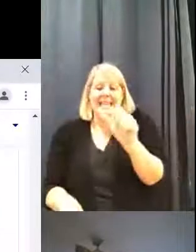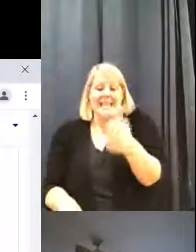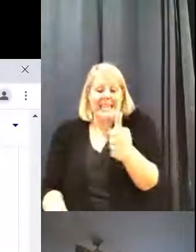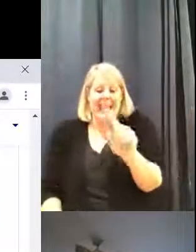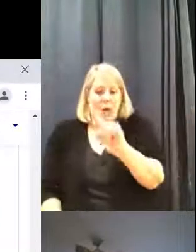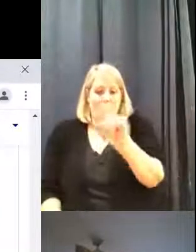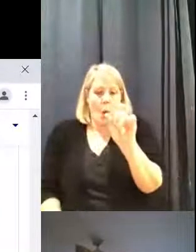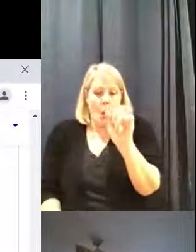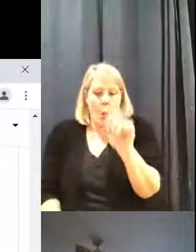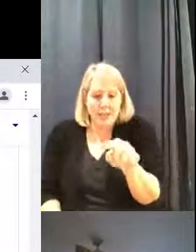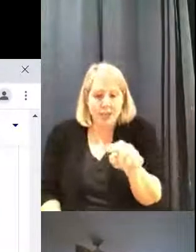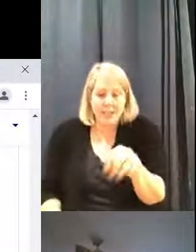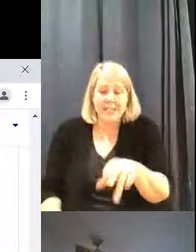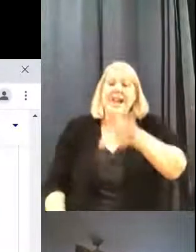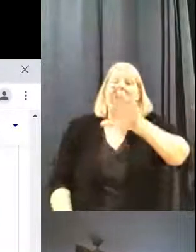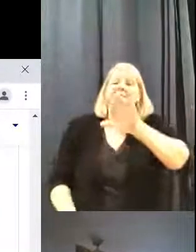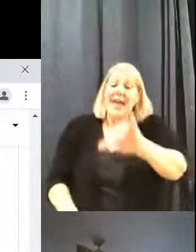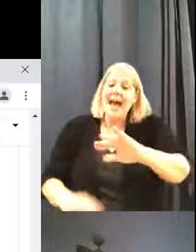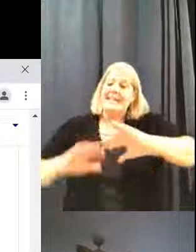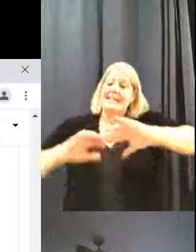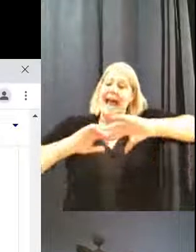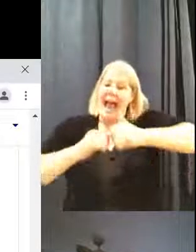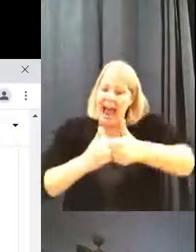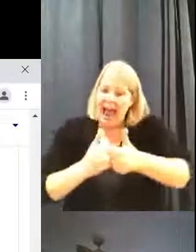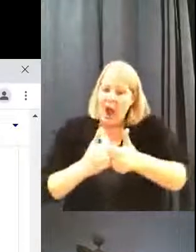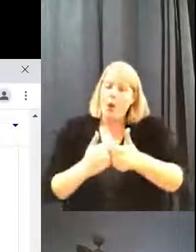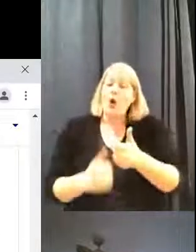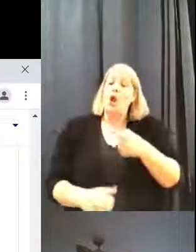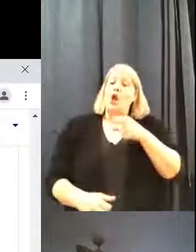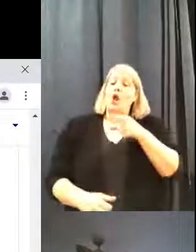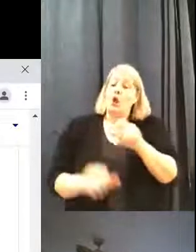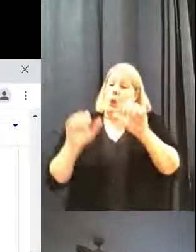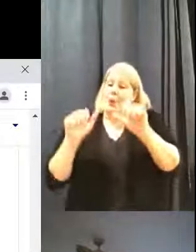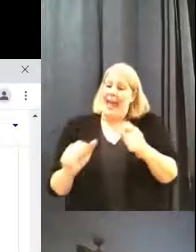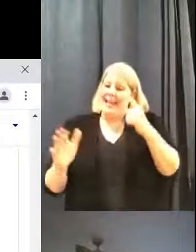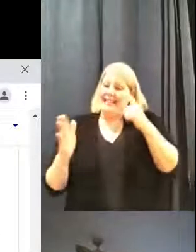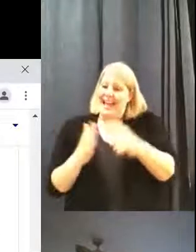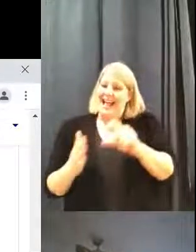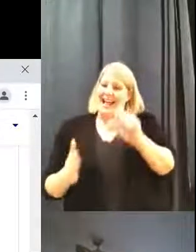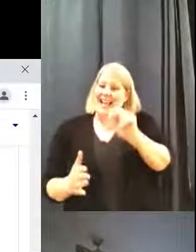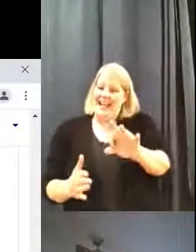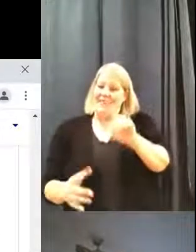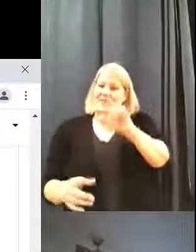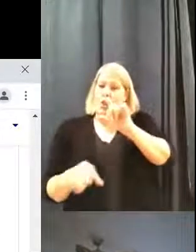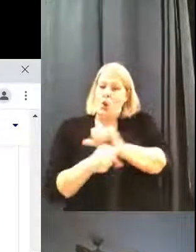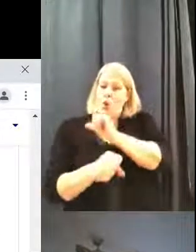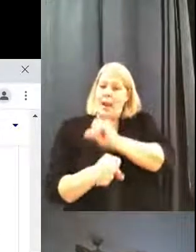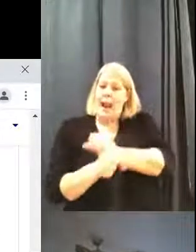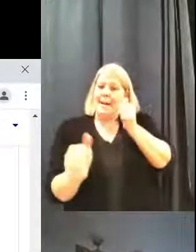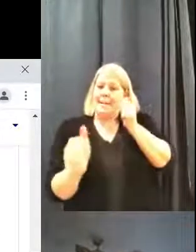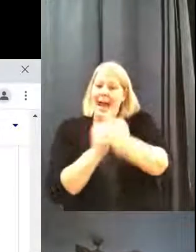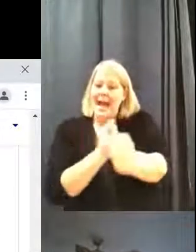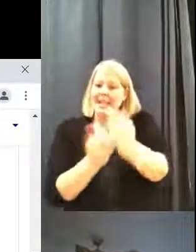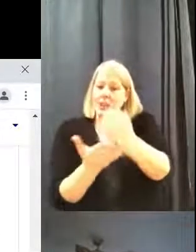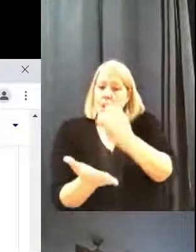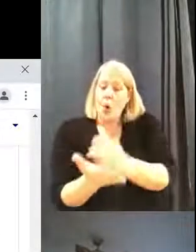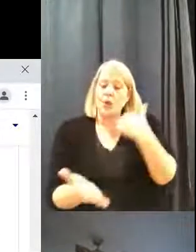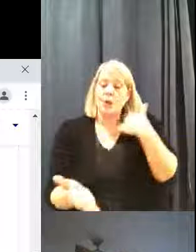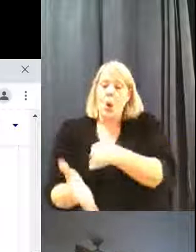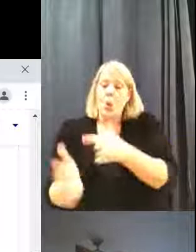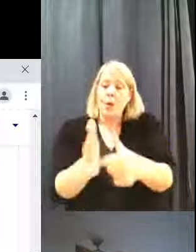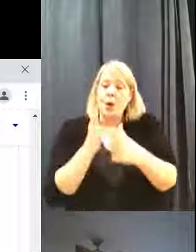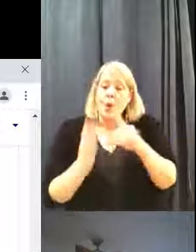that your e-learner can determine whether or not they have passed the course. We require an 80%